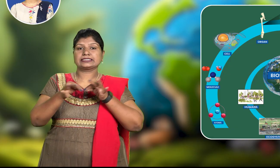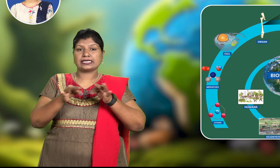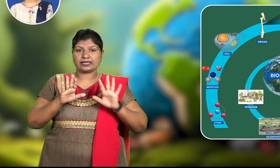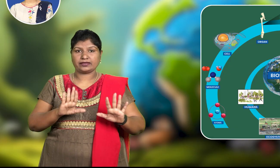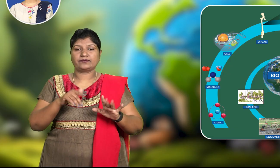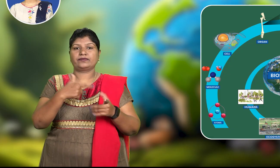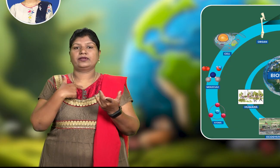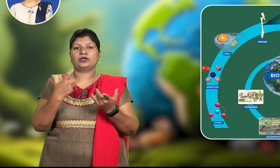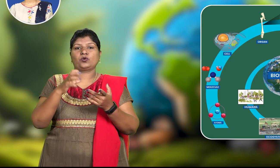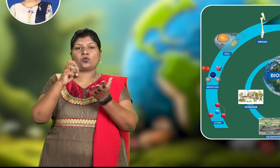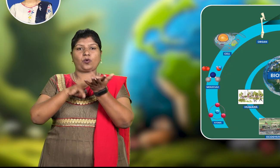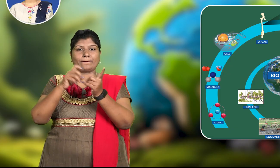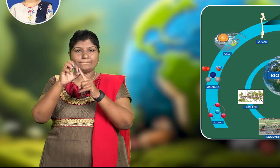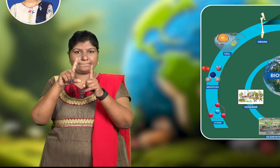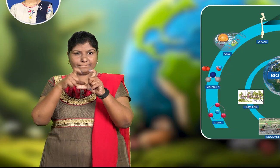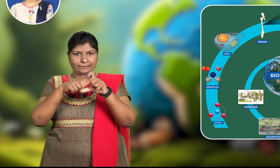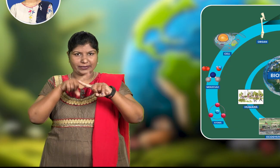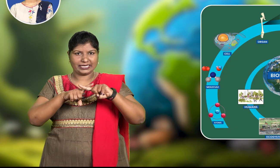interrelationships.